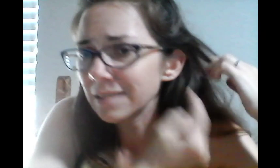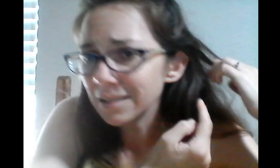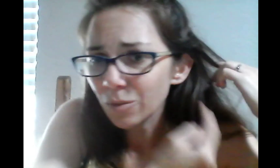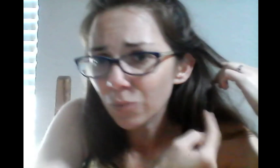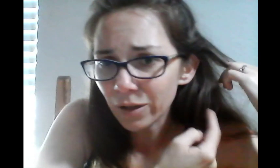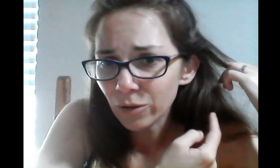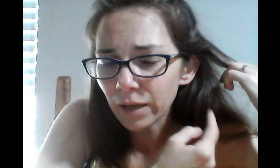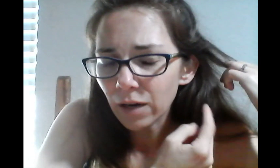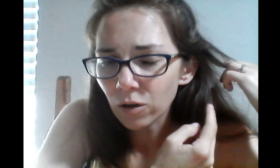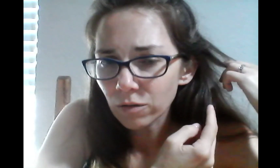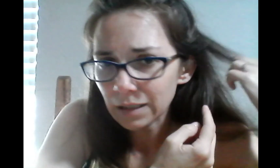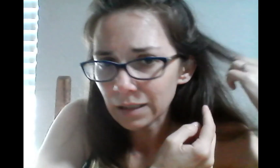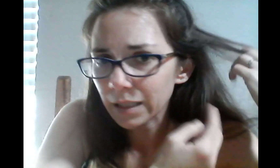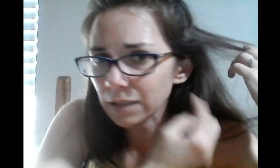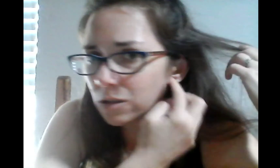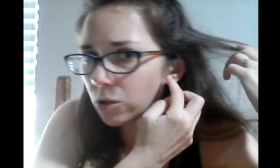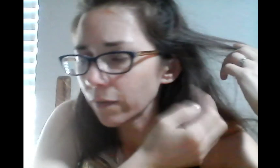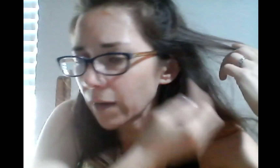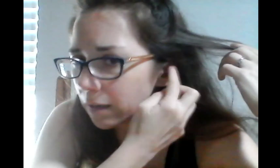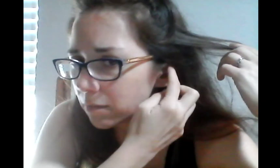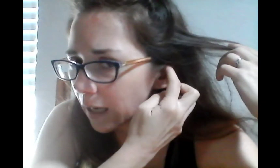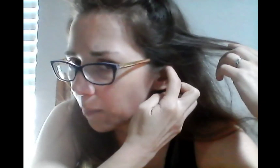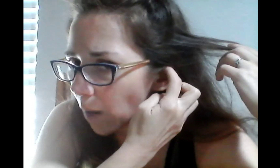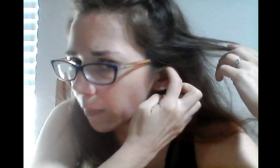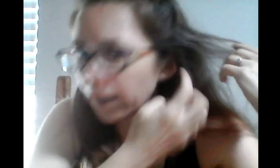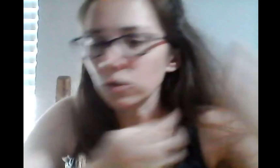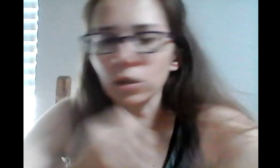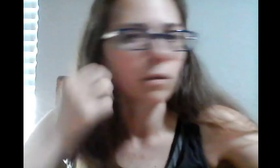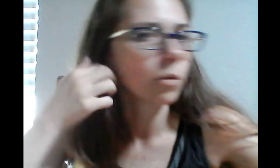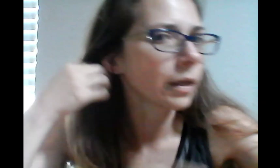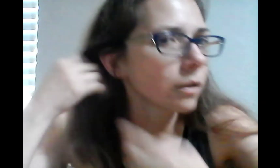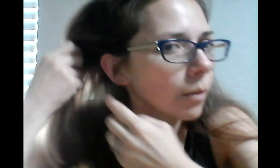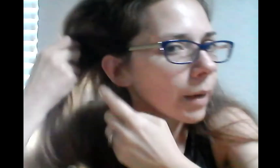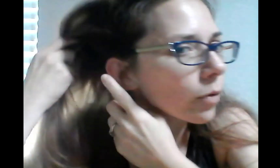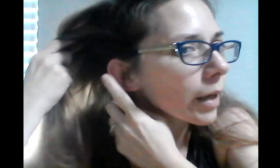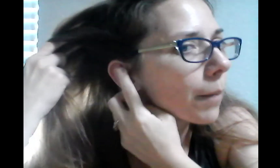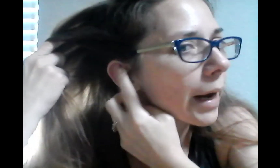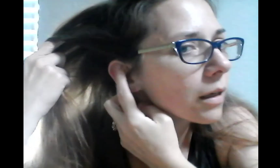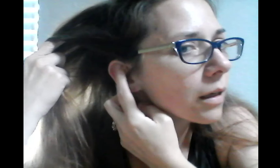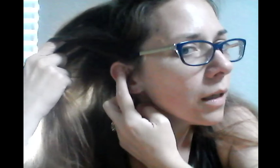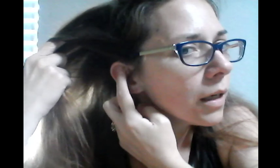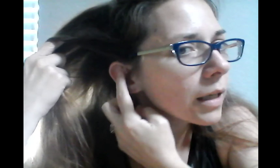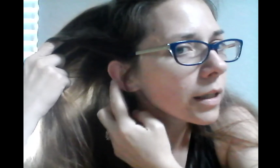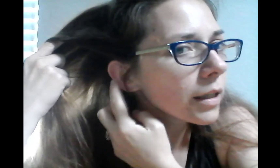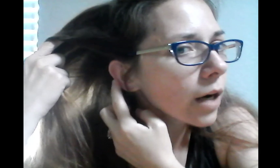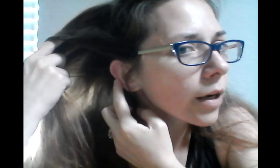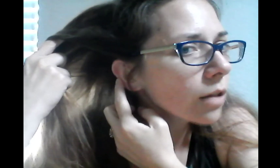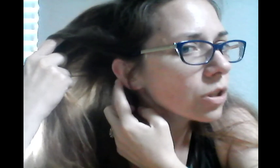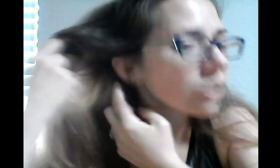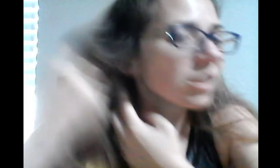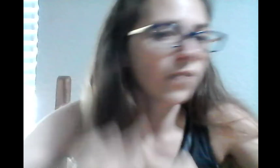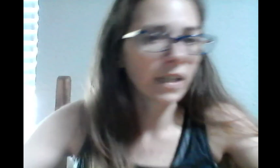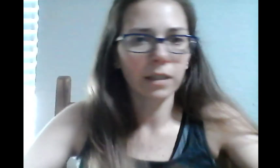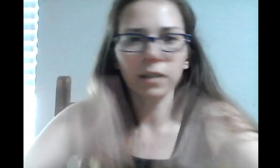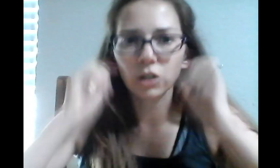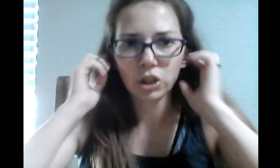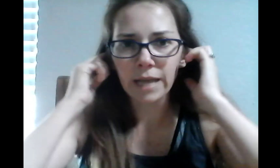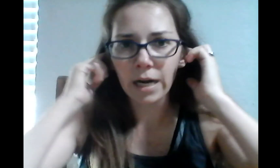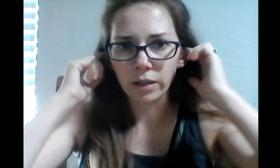these are brand new, they hurt like the dickens. So I've got to kind of pop them out just a little bit until I'm able to get back into the audiologist to fix it. They're just tearing the